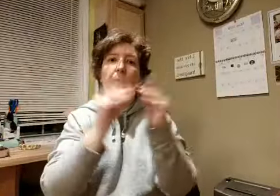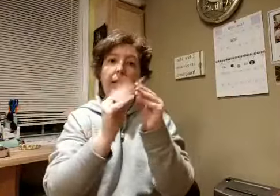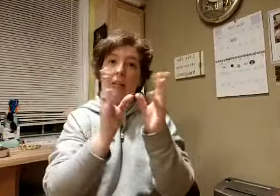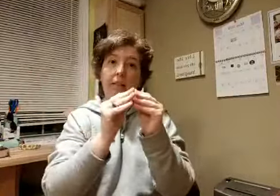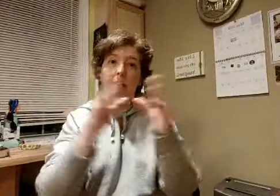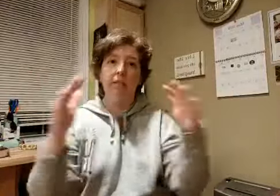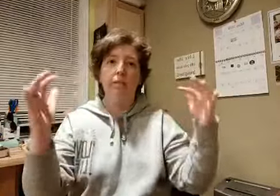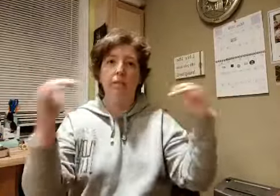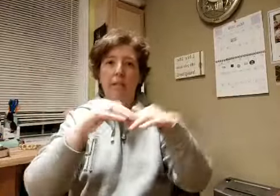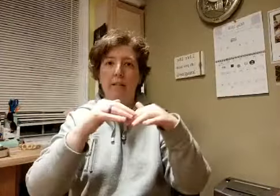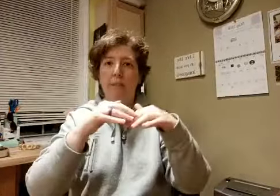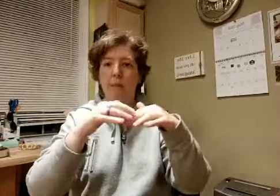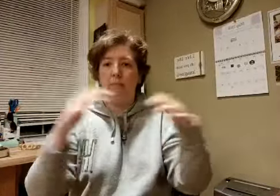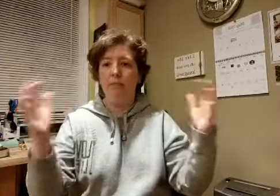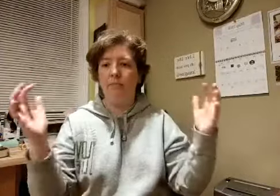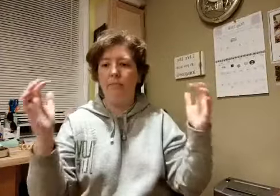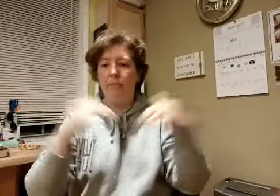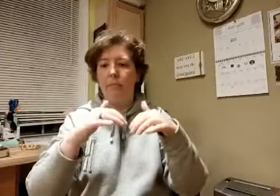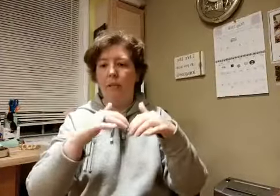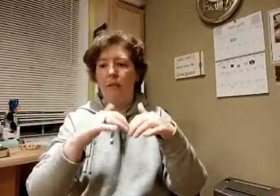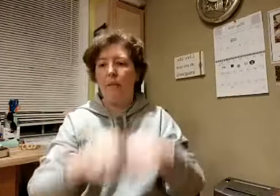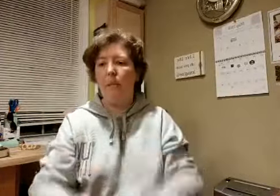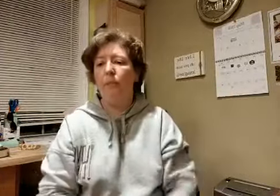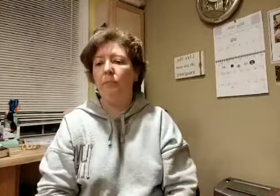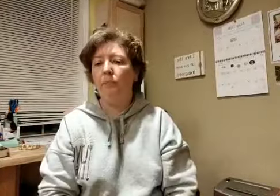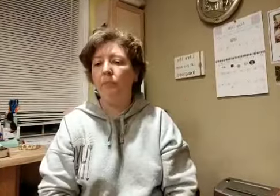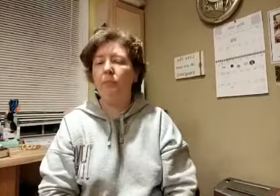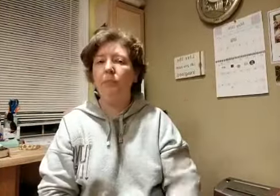meeting. Assemble. Assemble.